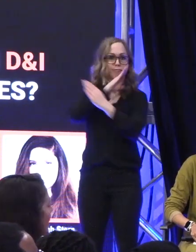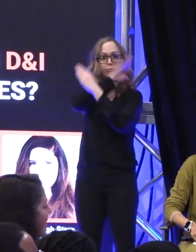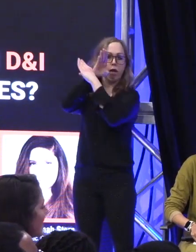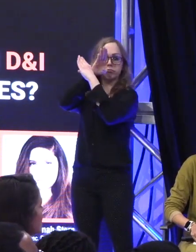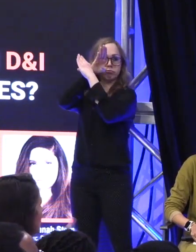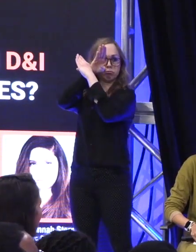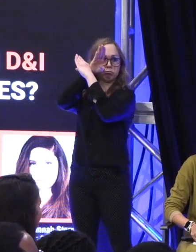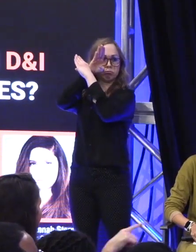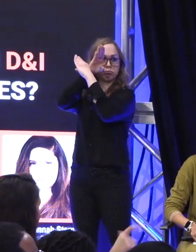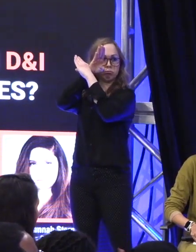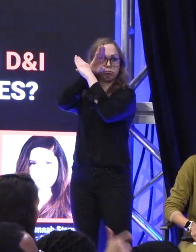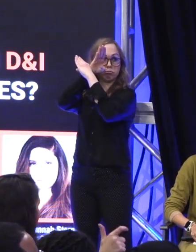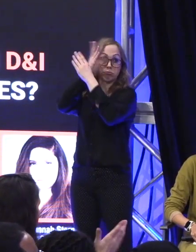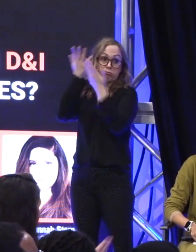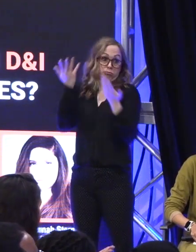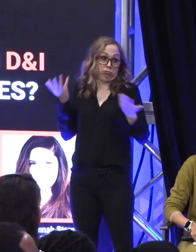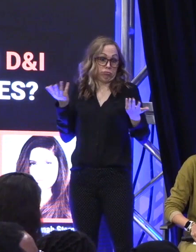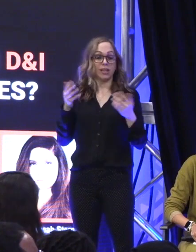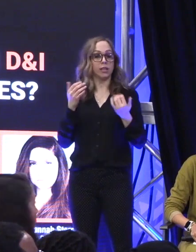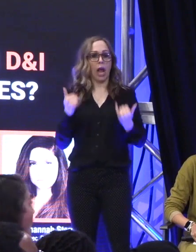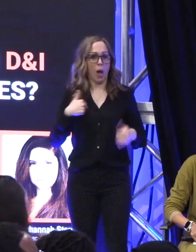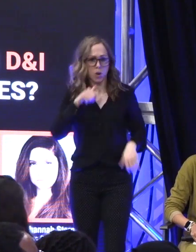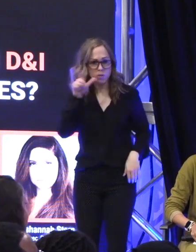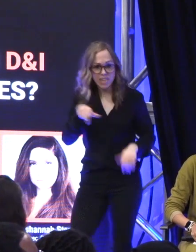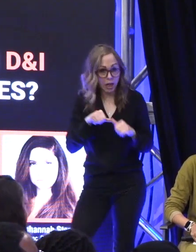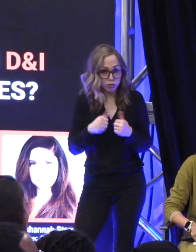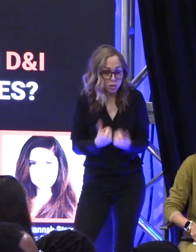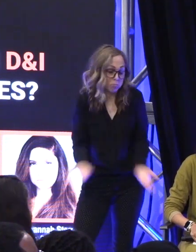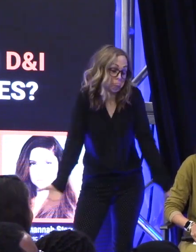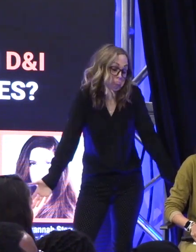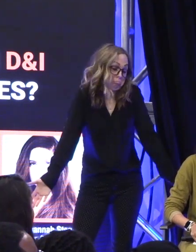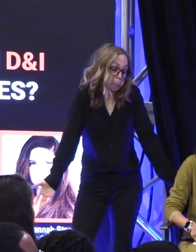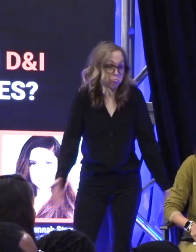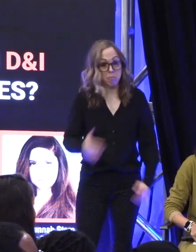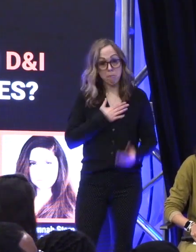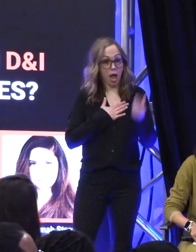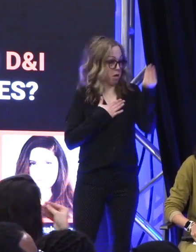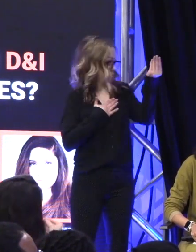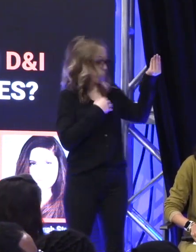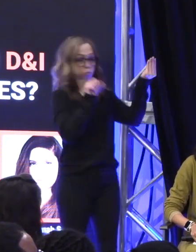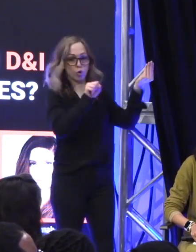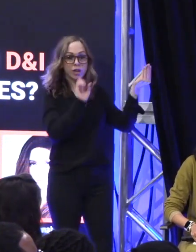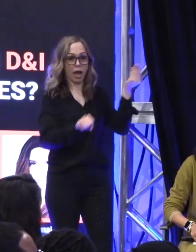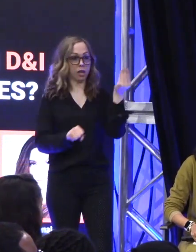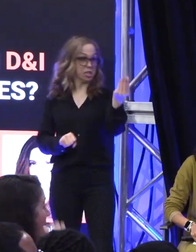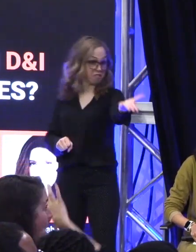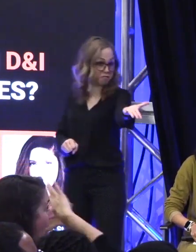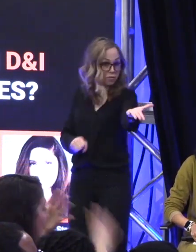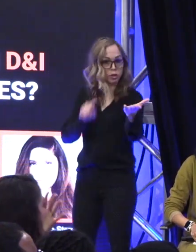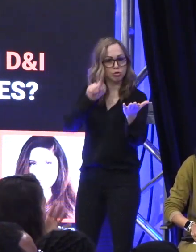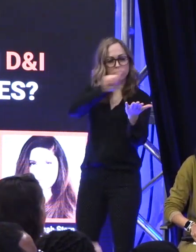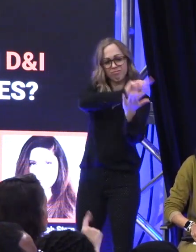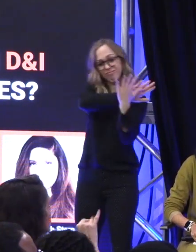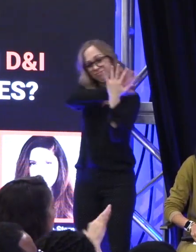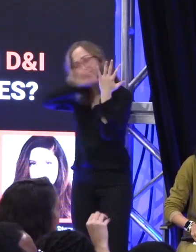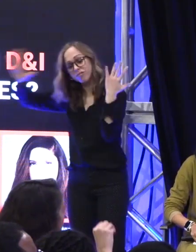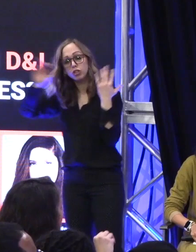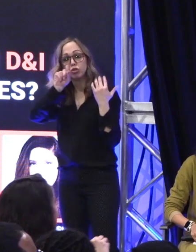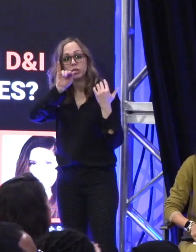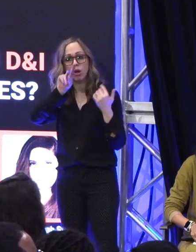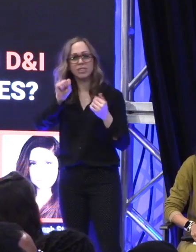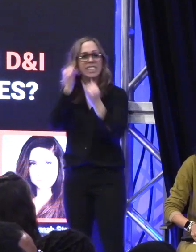to that. Now, I don't need an agency to get my work to any number of the studios,